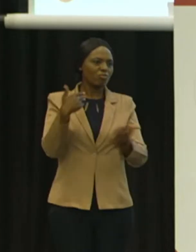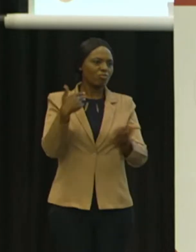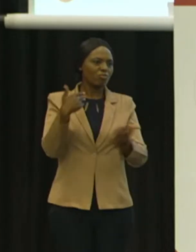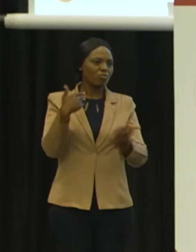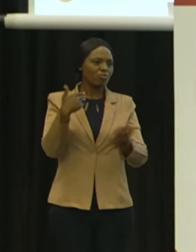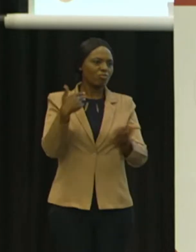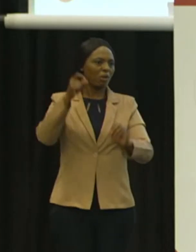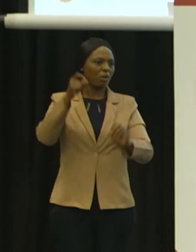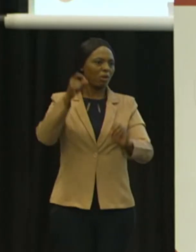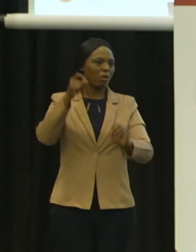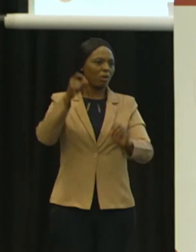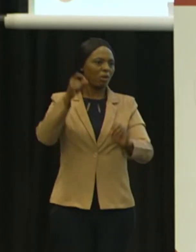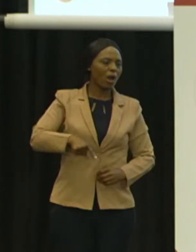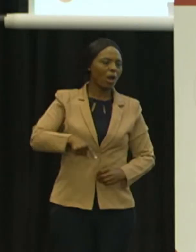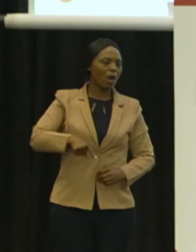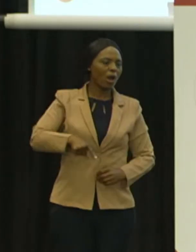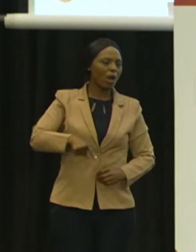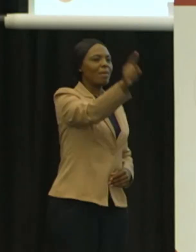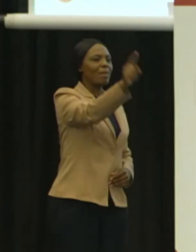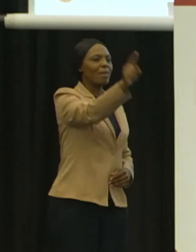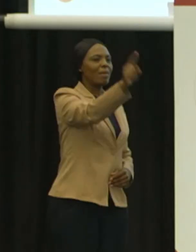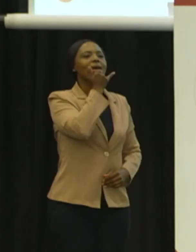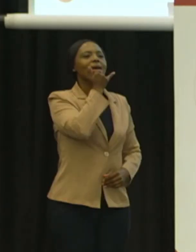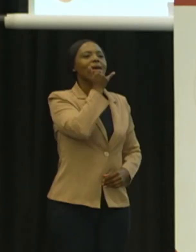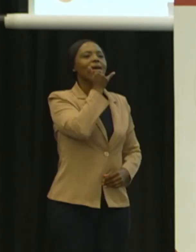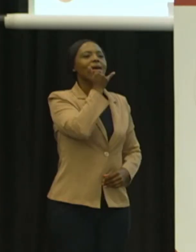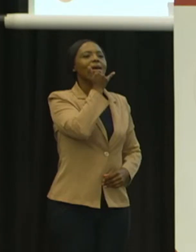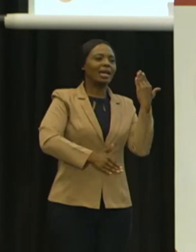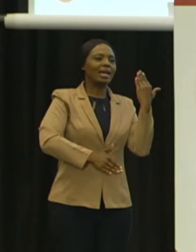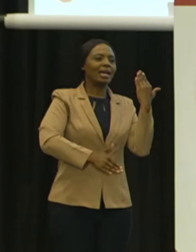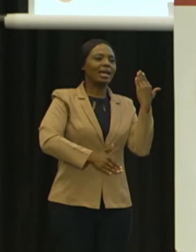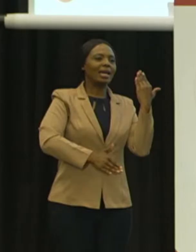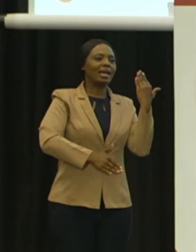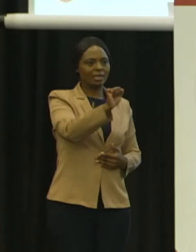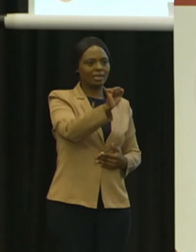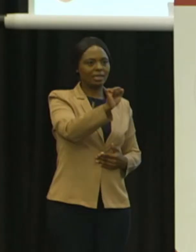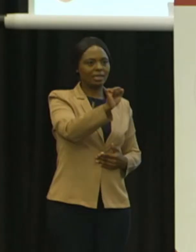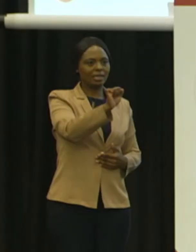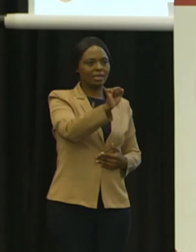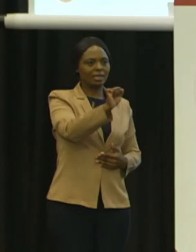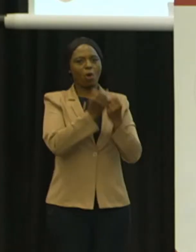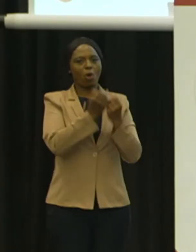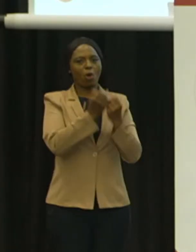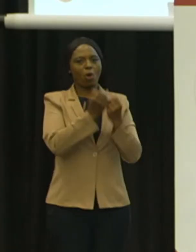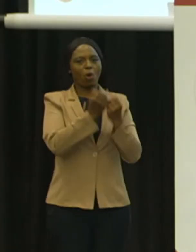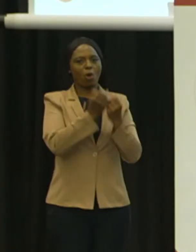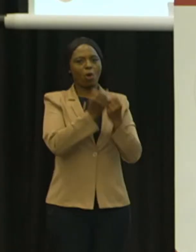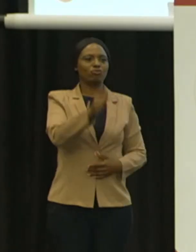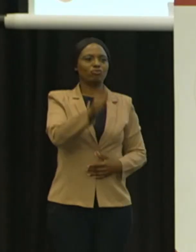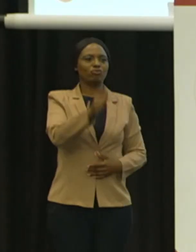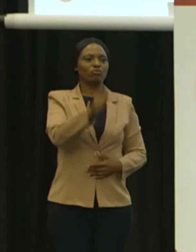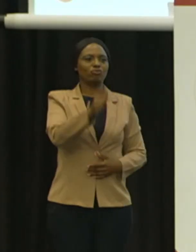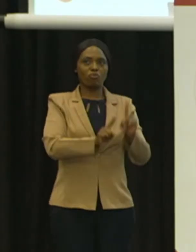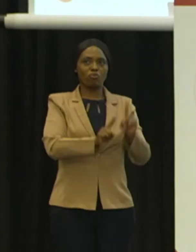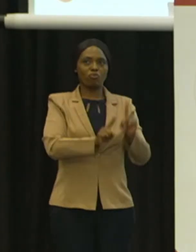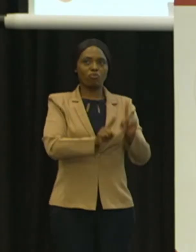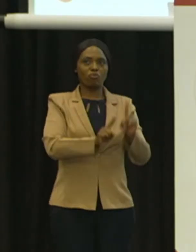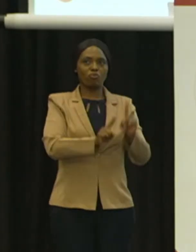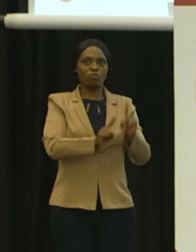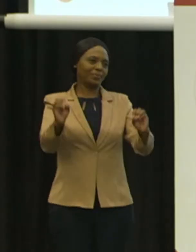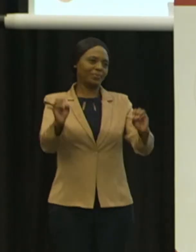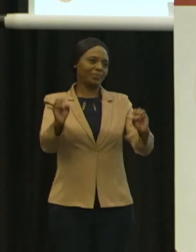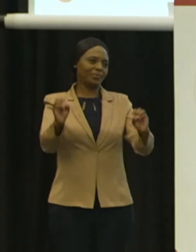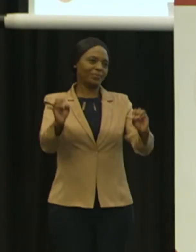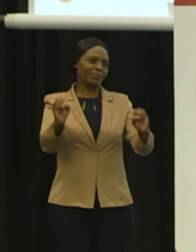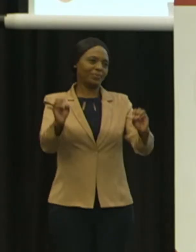Happy ending, yes, I would need it. So she was saying that the cases don't have happy endings, so how do we make sure that